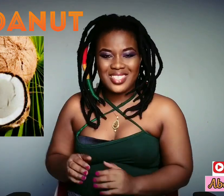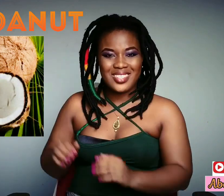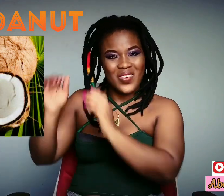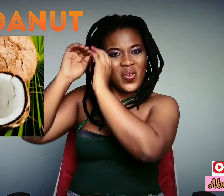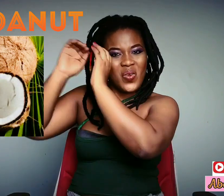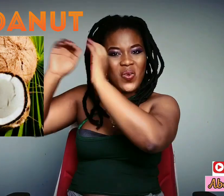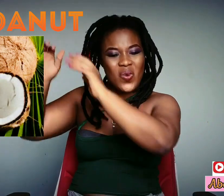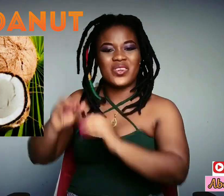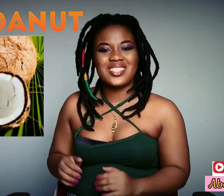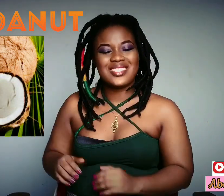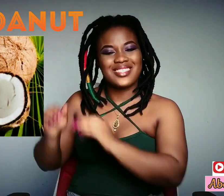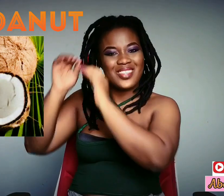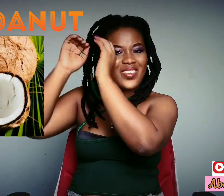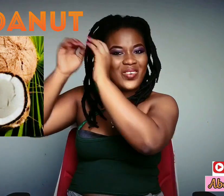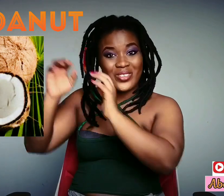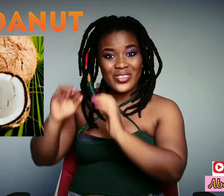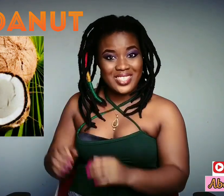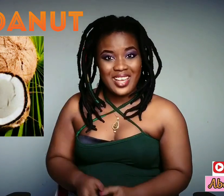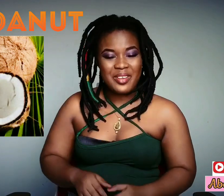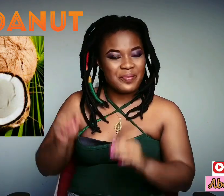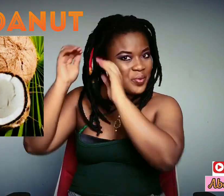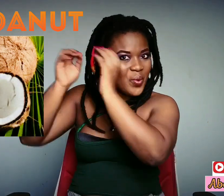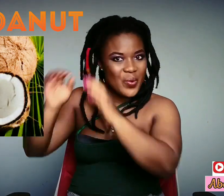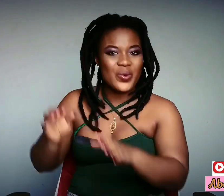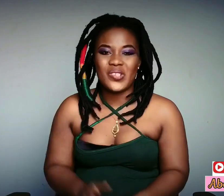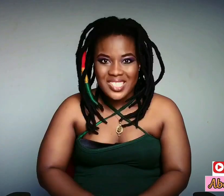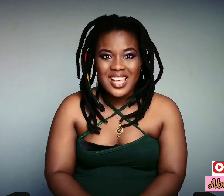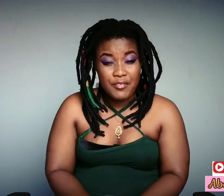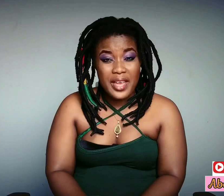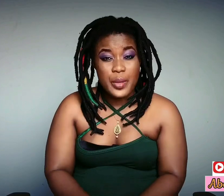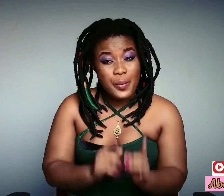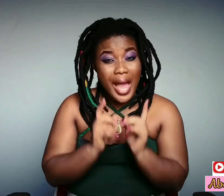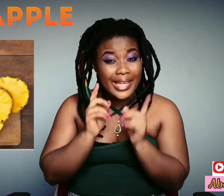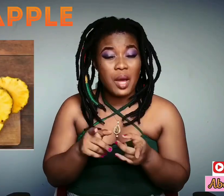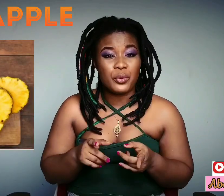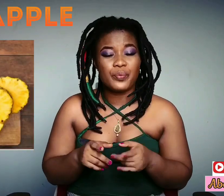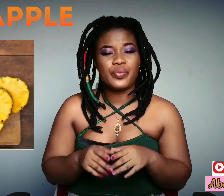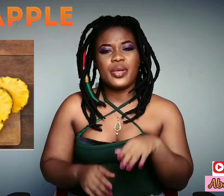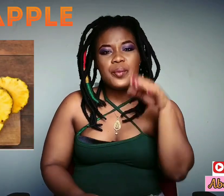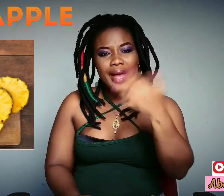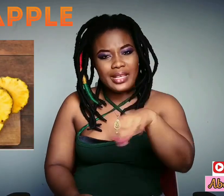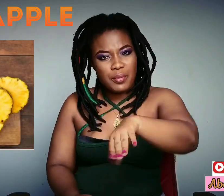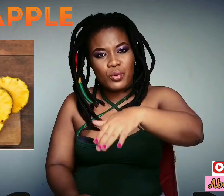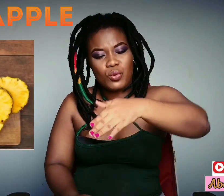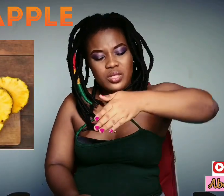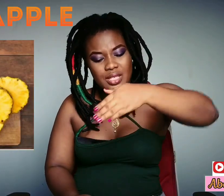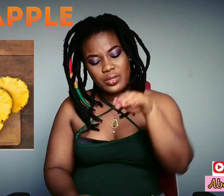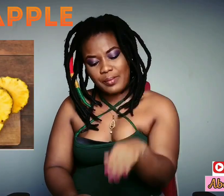Coconut. Coconut. Coconut. Yeah? Coconut. Afe pineapple. Pineapple. What's no